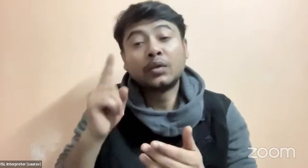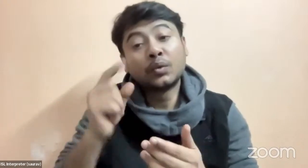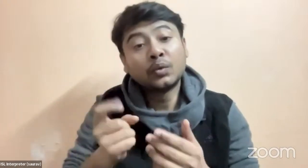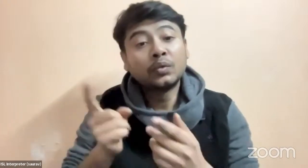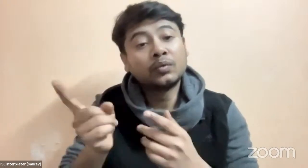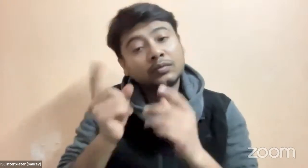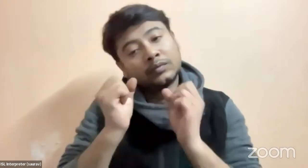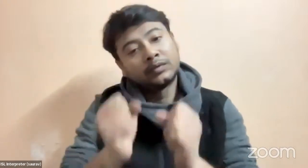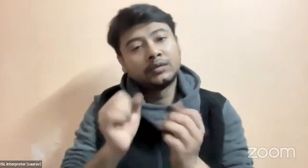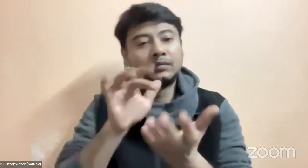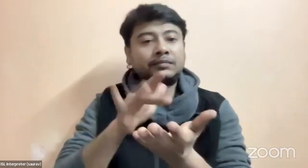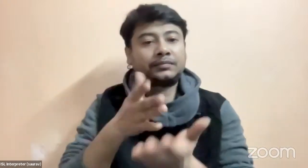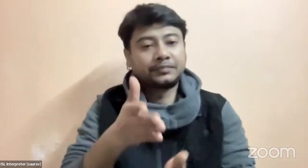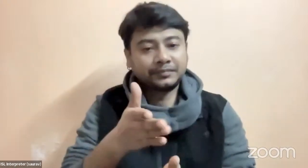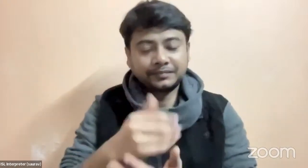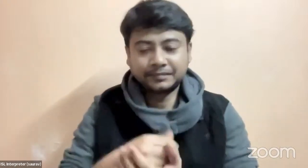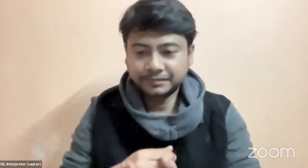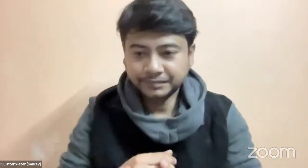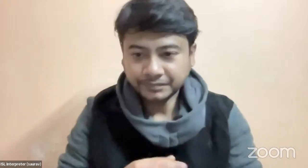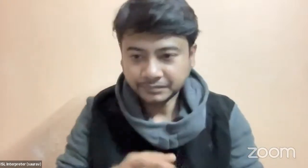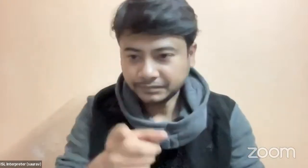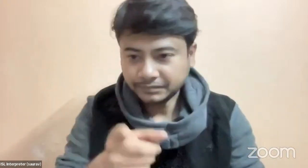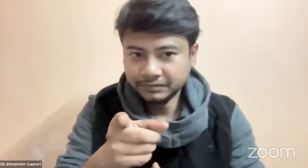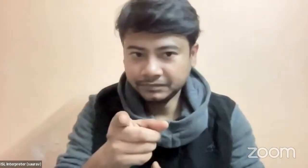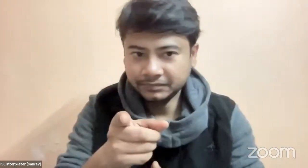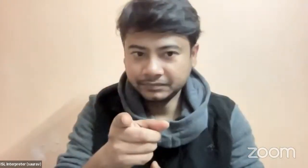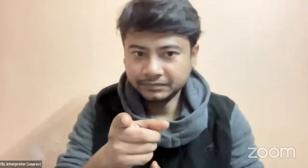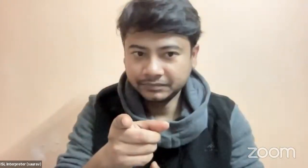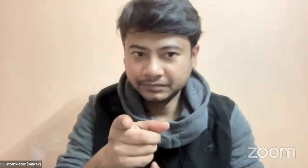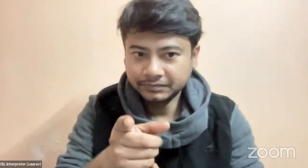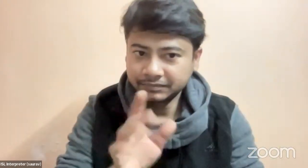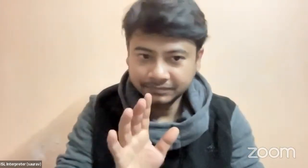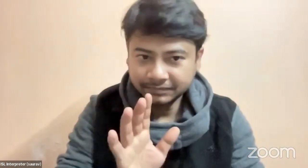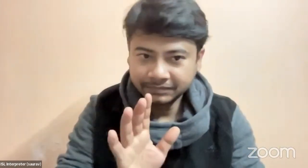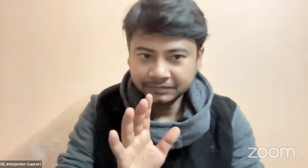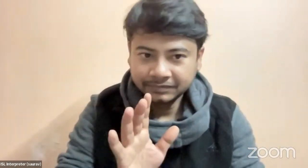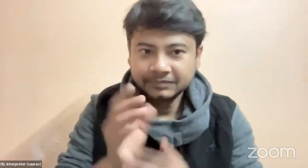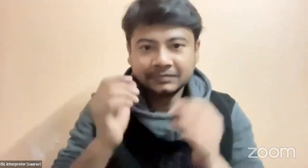So when Narad Muni sat, Krishna worshipped him.